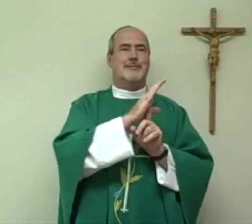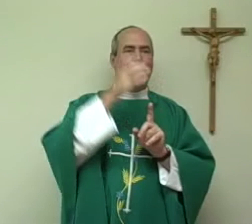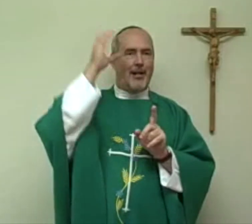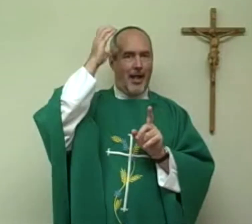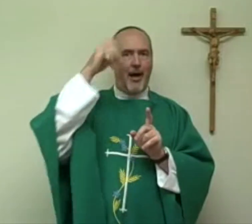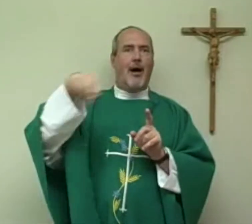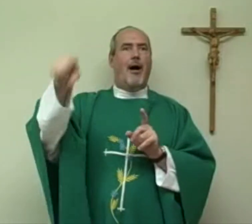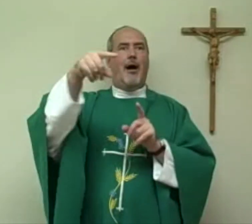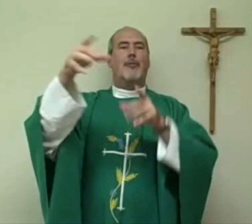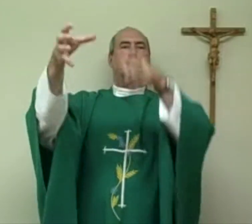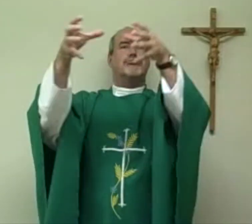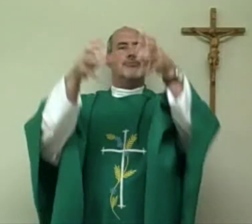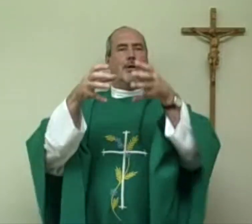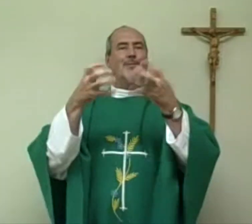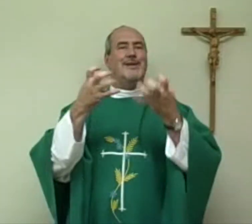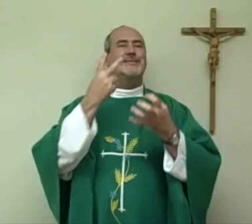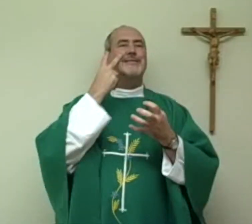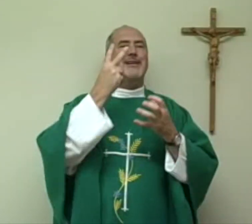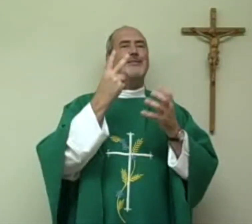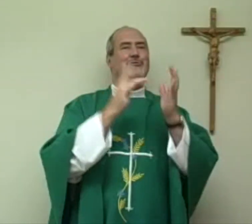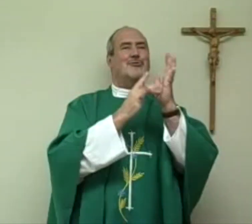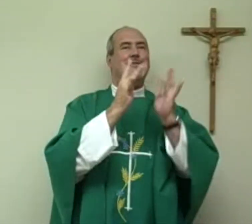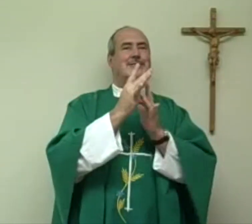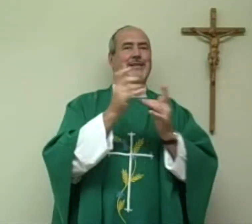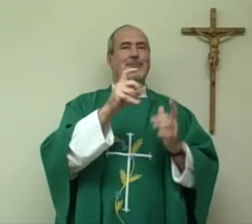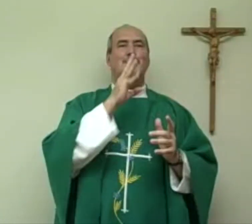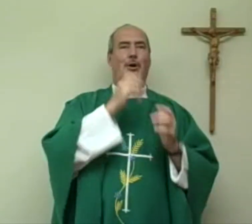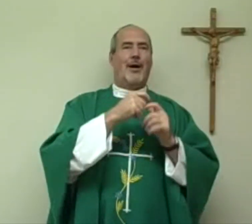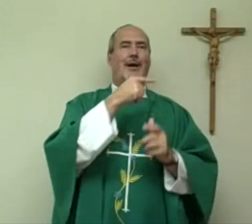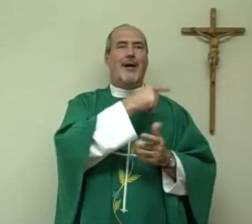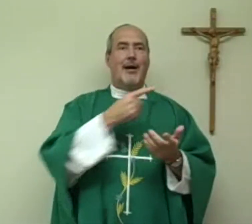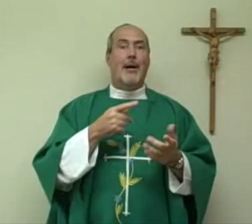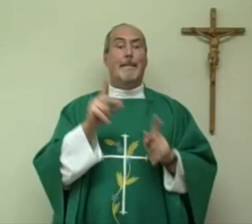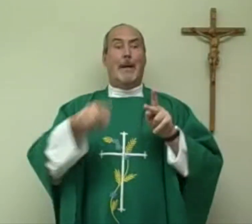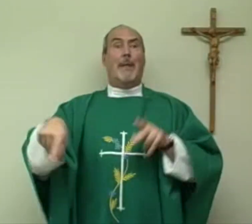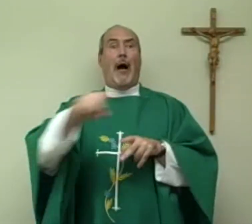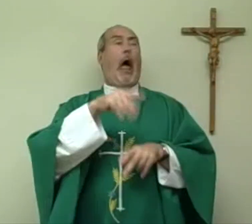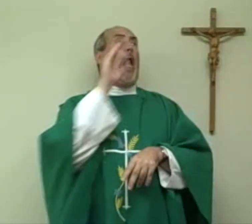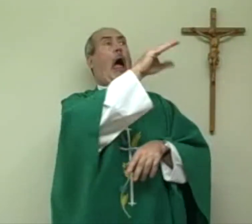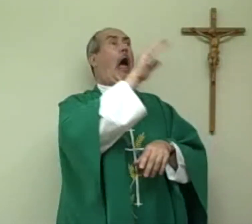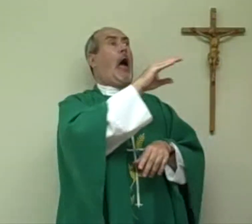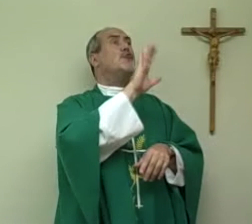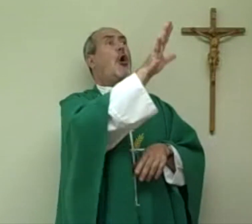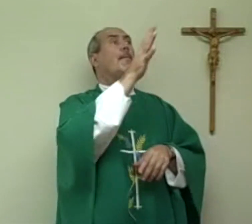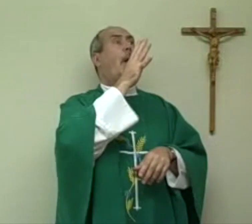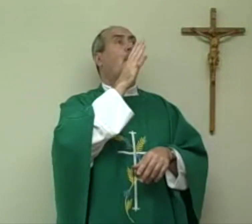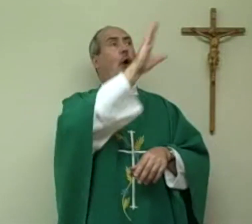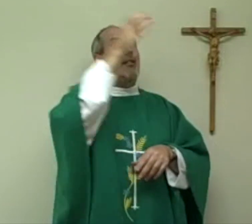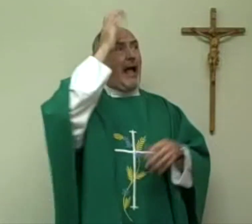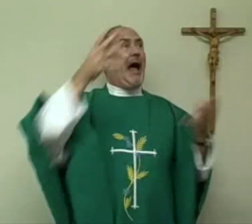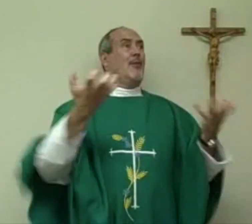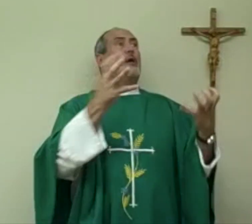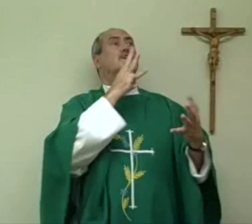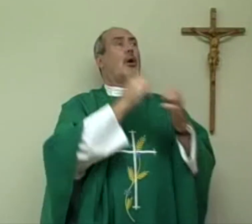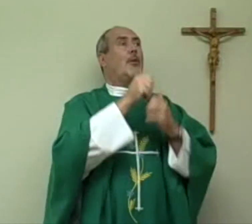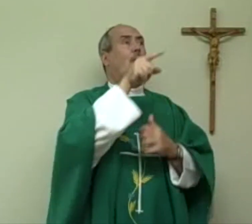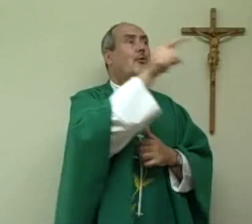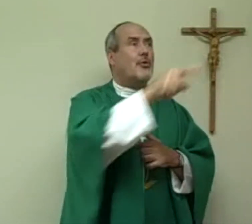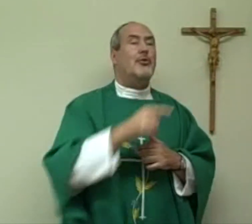Mary and his cousins came because they wanted to see Jesus speaking to the crowd. And people in the crowd said,